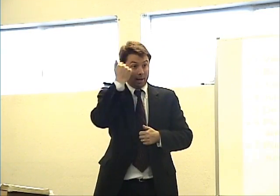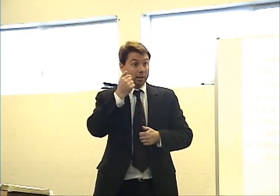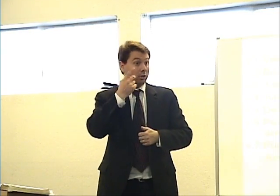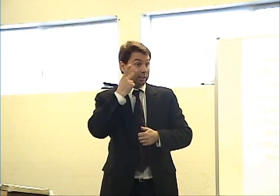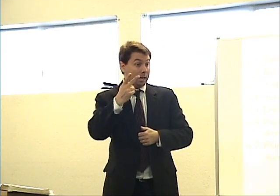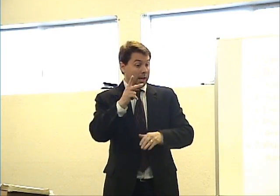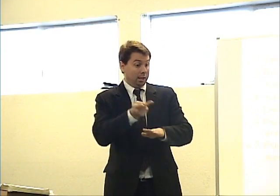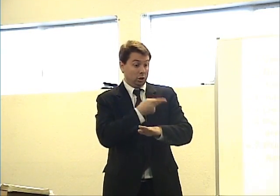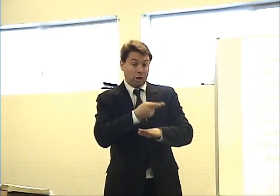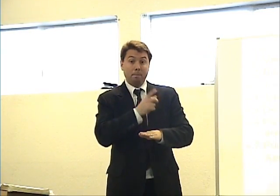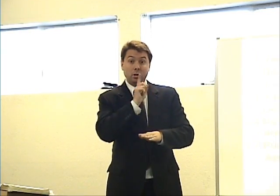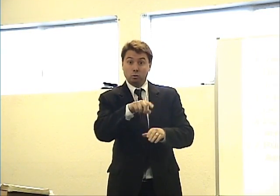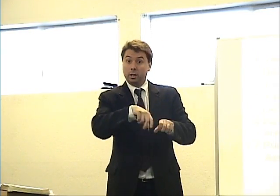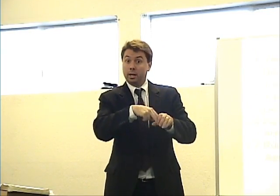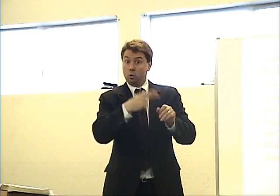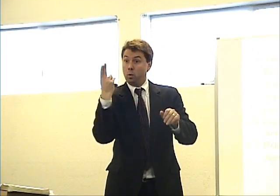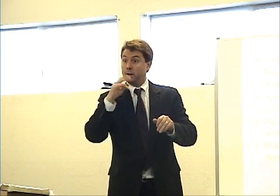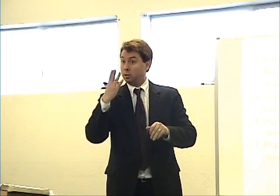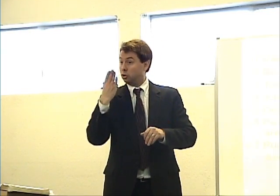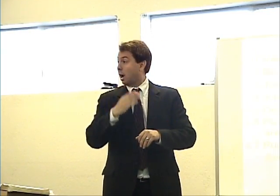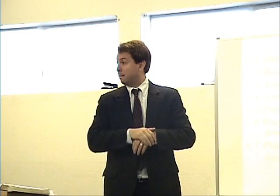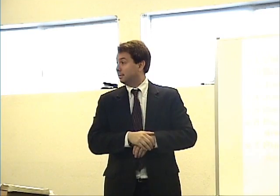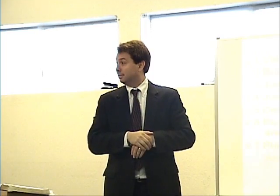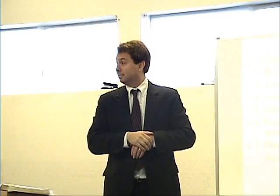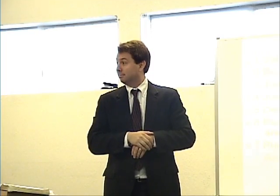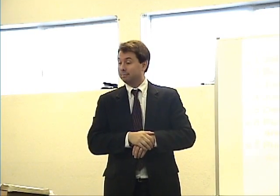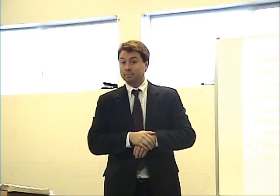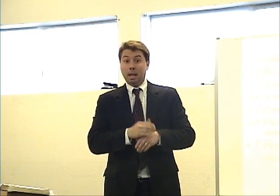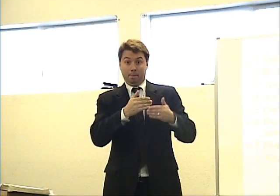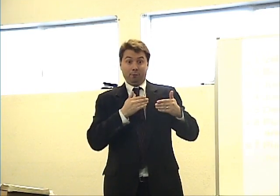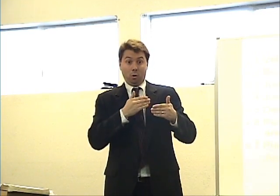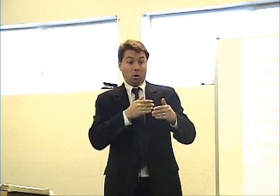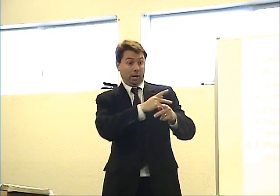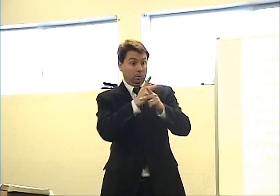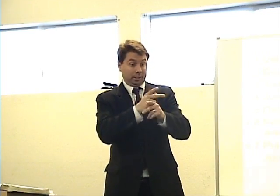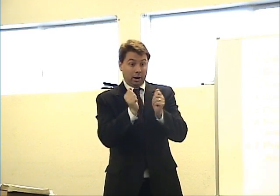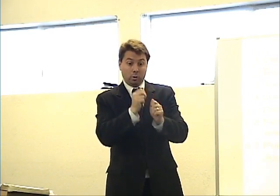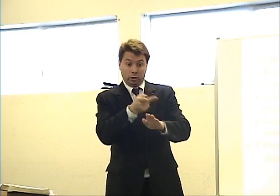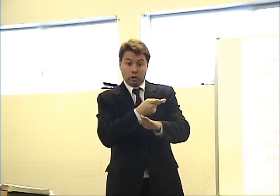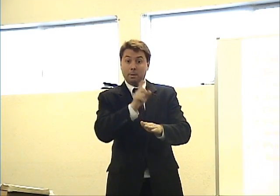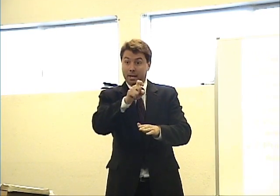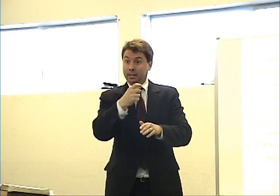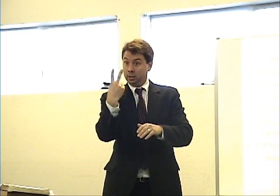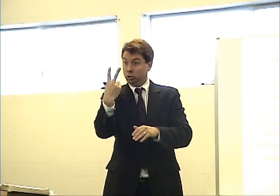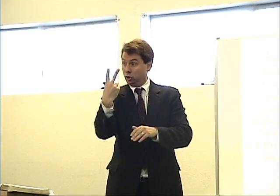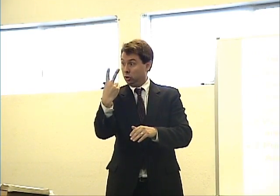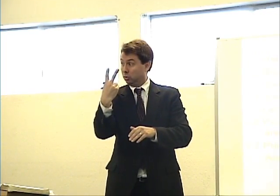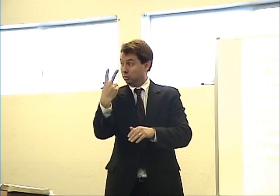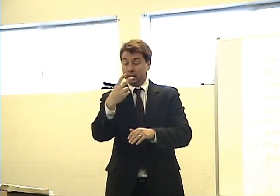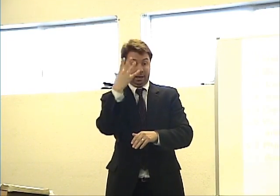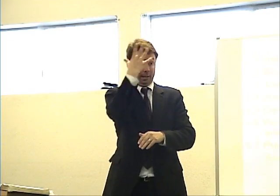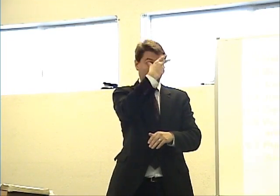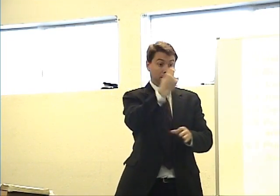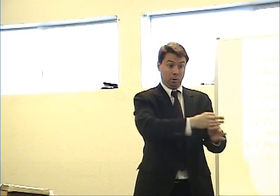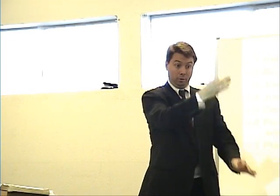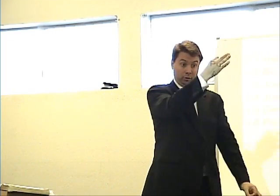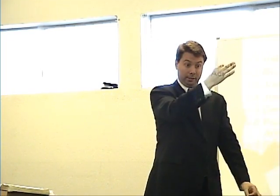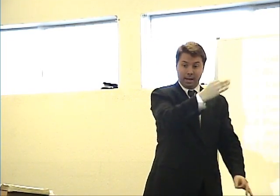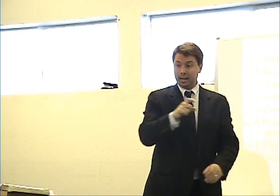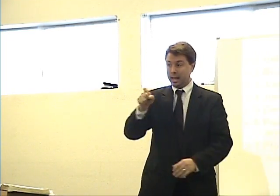Because, you see, the shepherd is really quitting the job. Before, he was caring with sheep, he needed two. He needed the beautiful stick, and